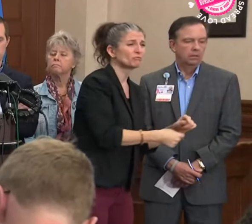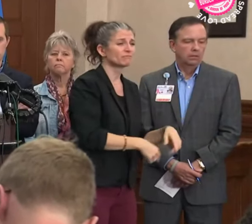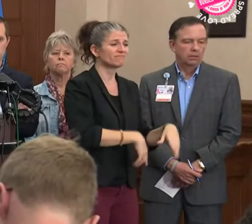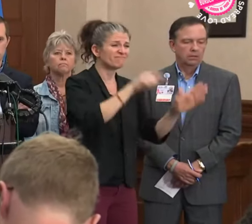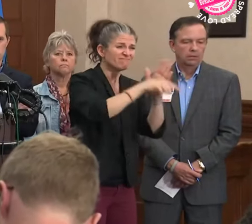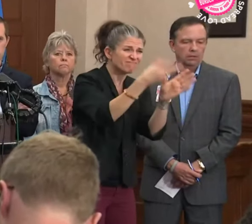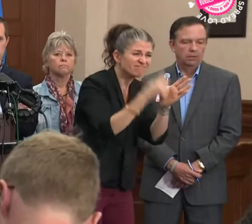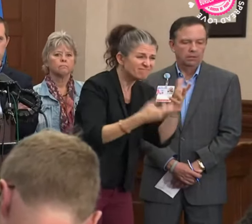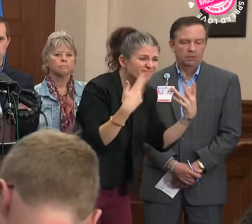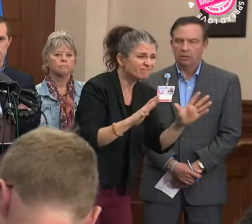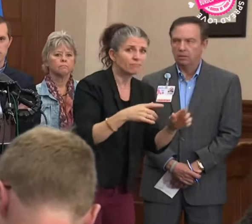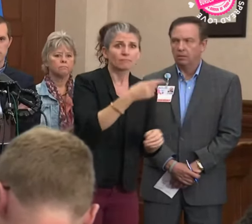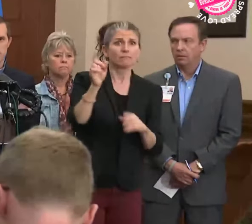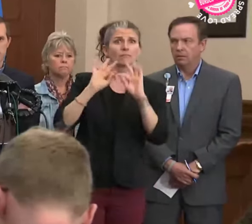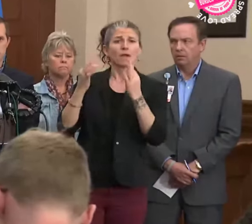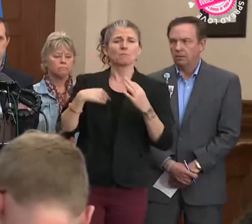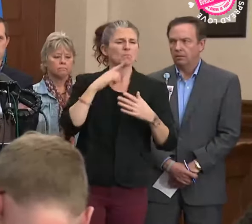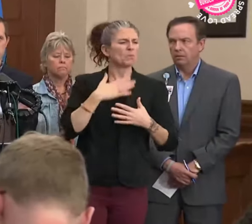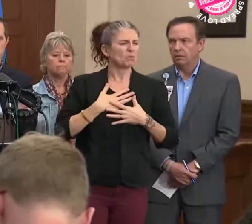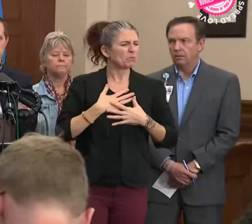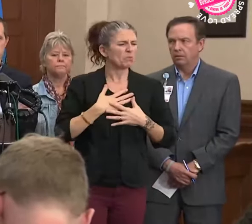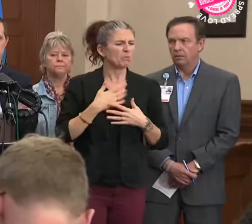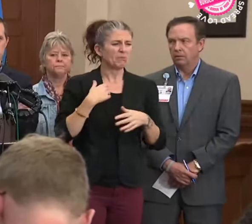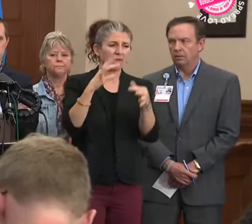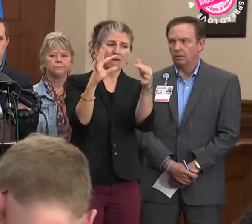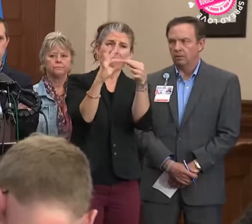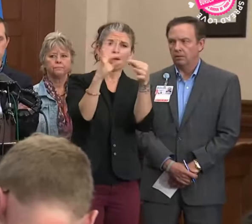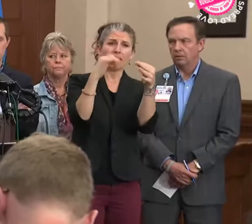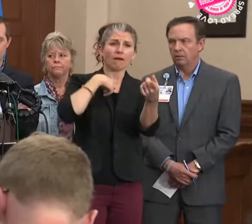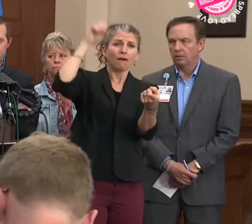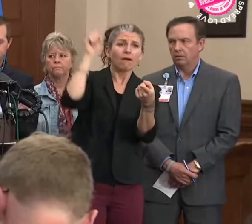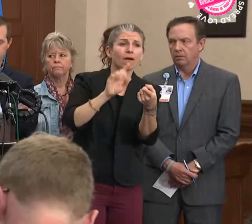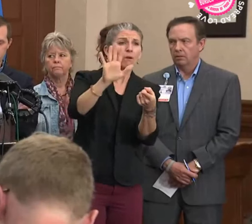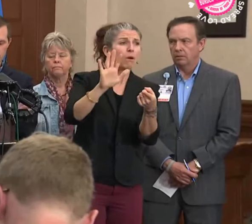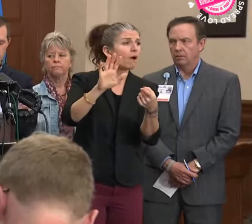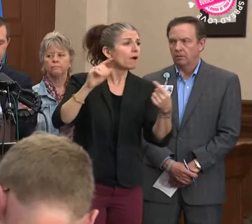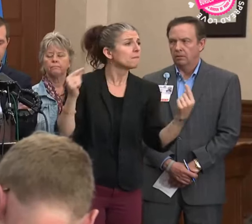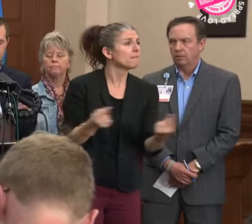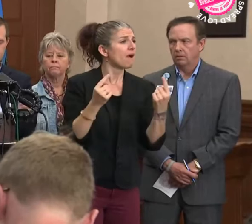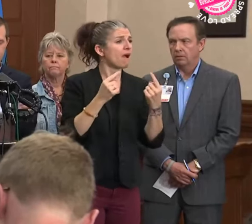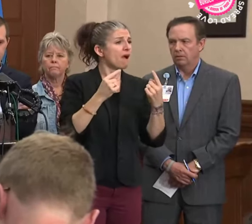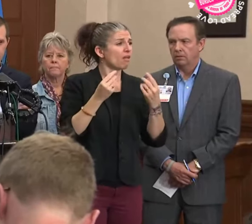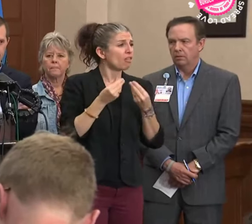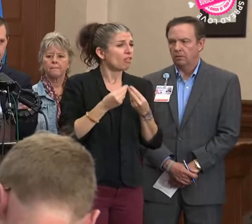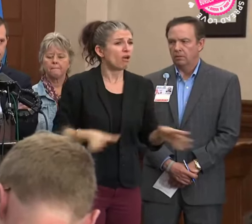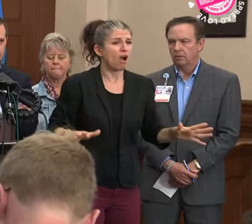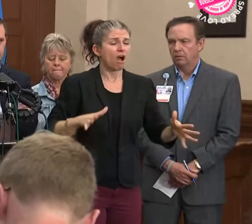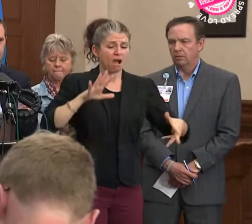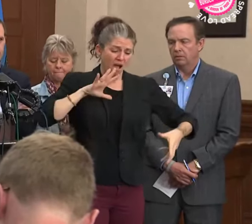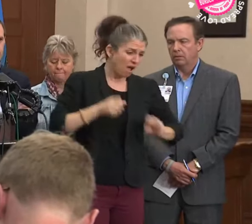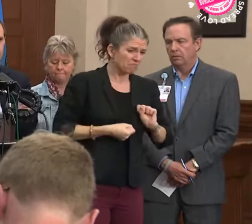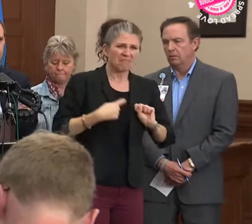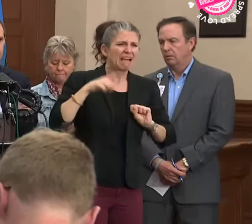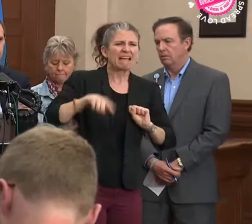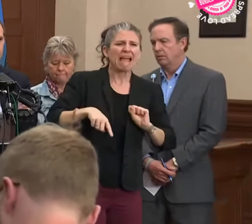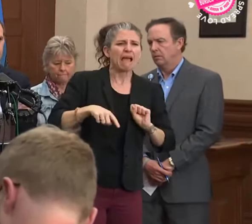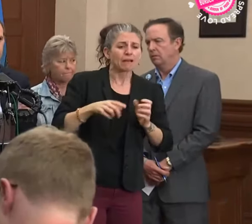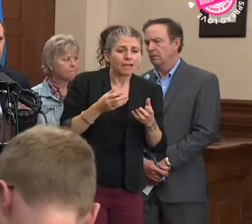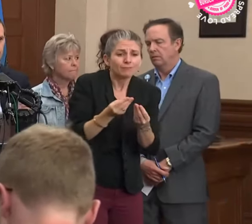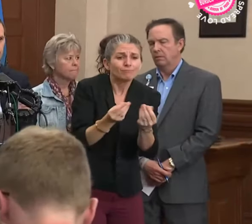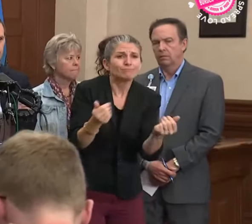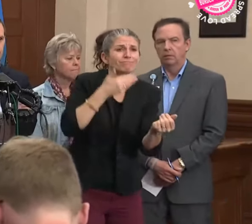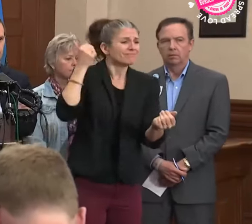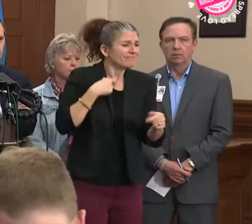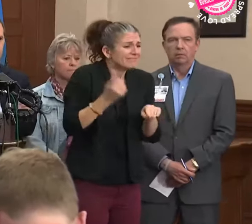fully ease the shock, the pain, and the justifiable anger that you are feeling. My hope